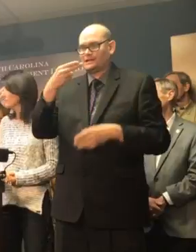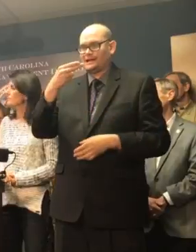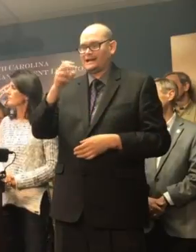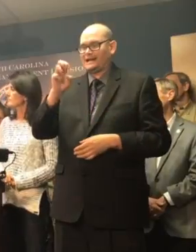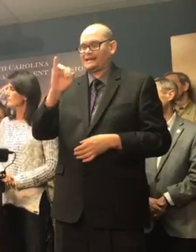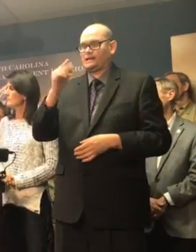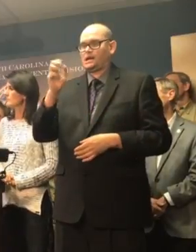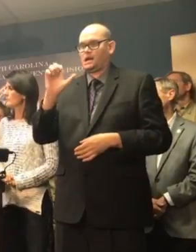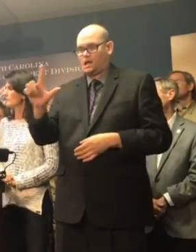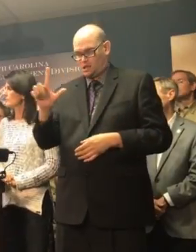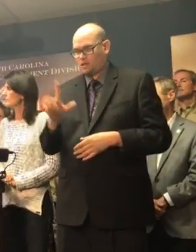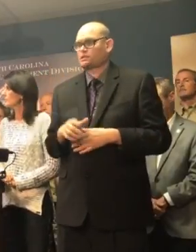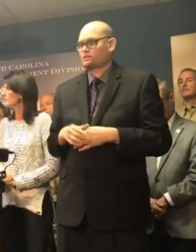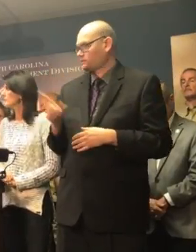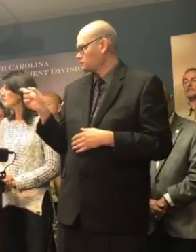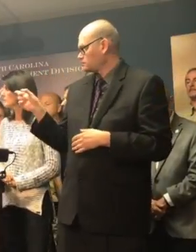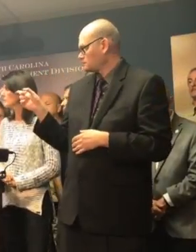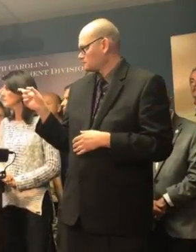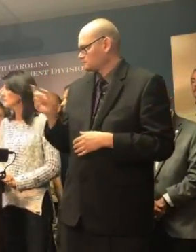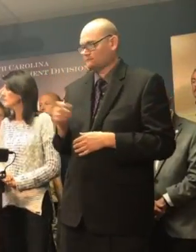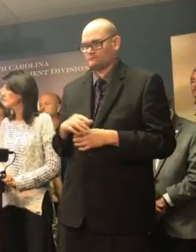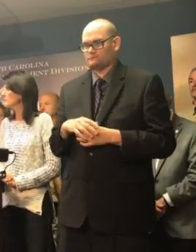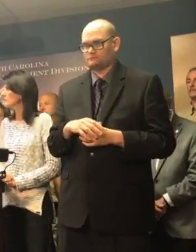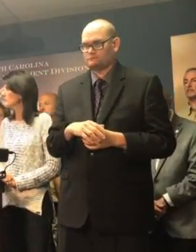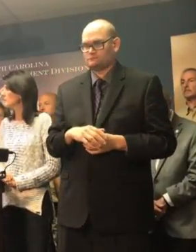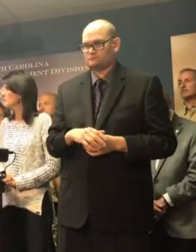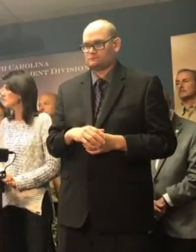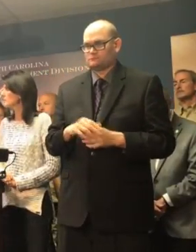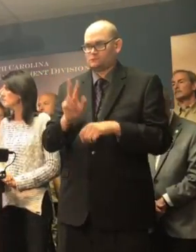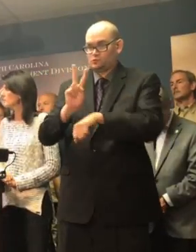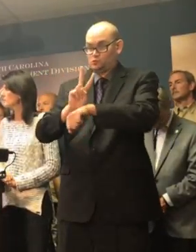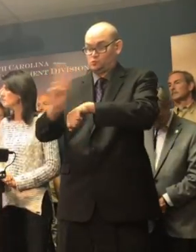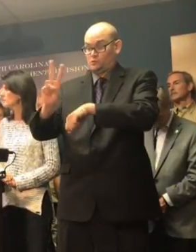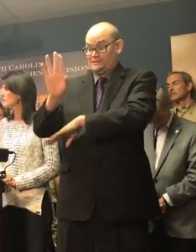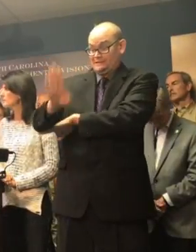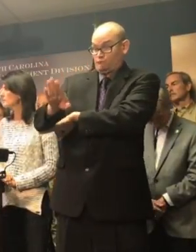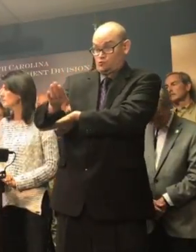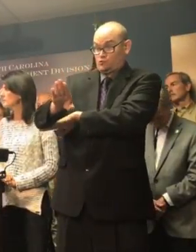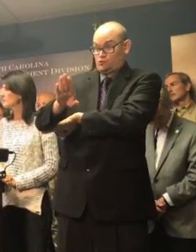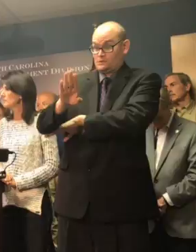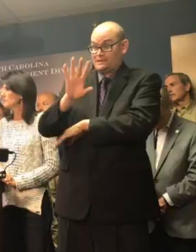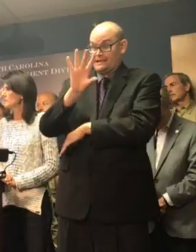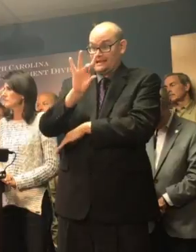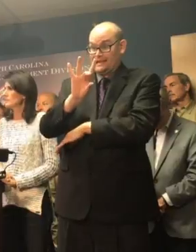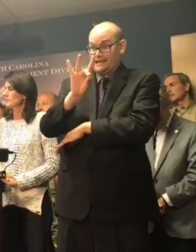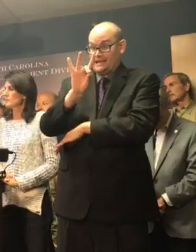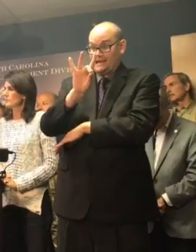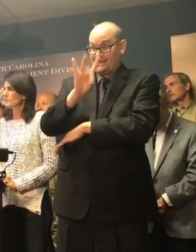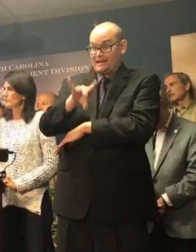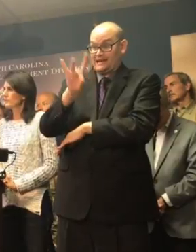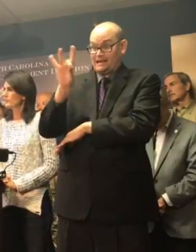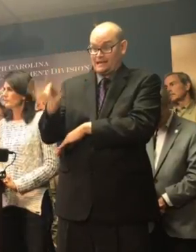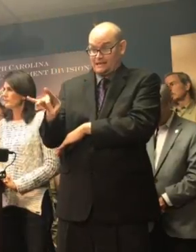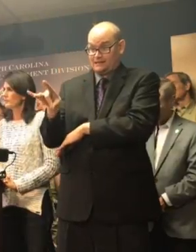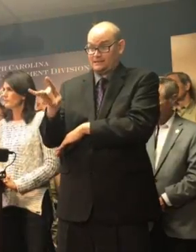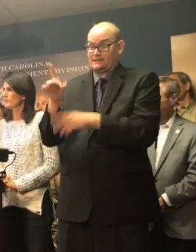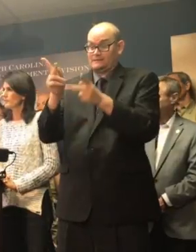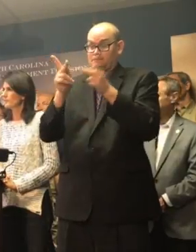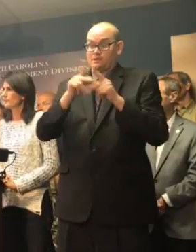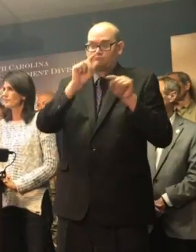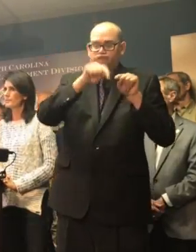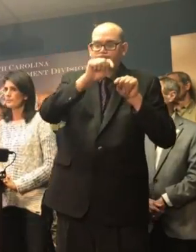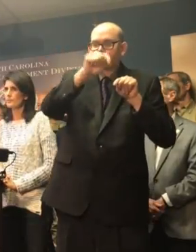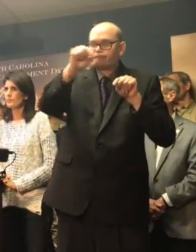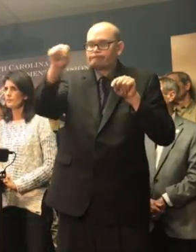that. Yes, we've had, as of about 2 o'clock this afternoon, 88 different facilities that are regulated by DHEC that have